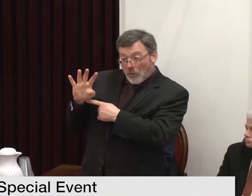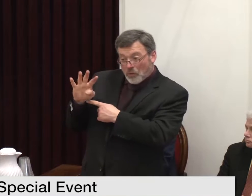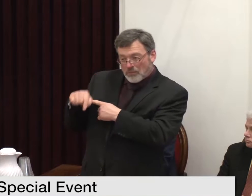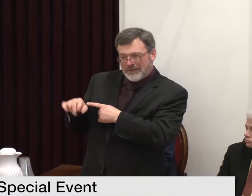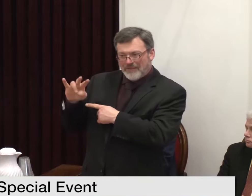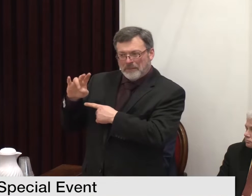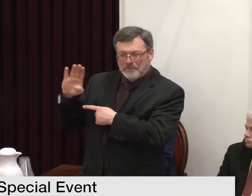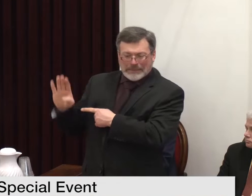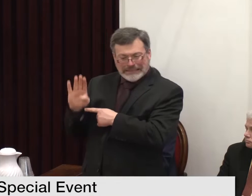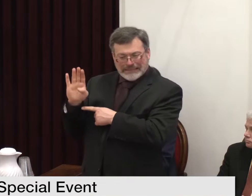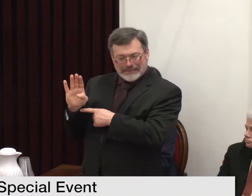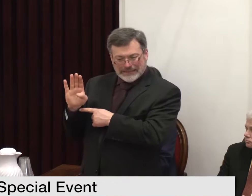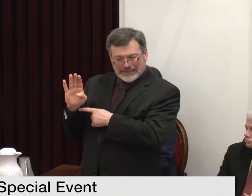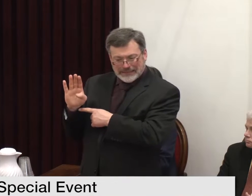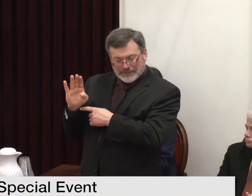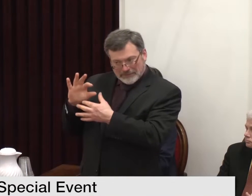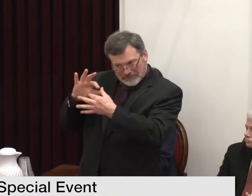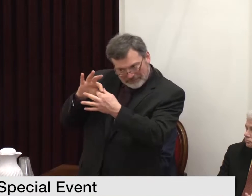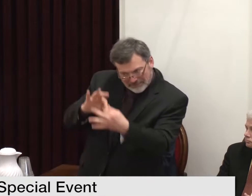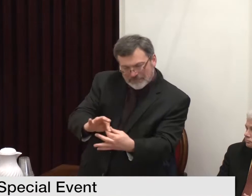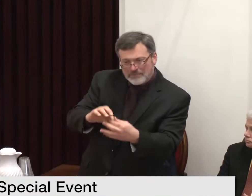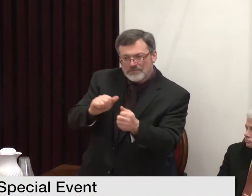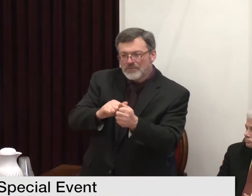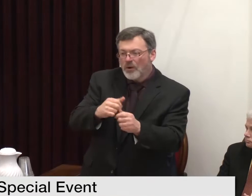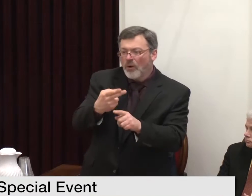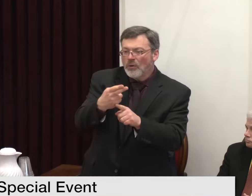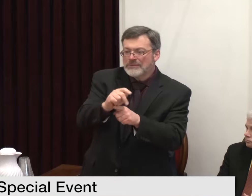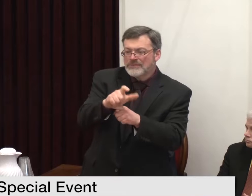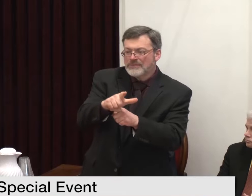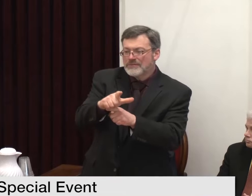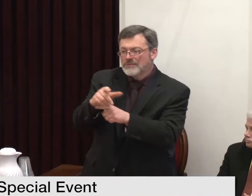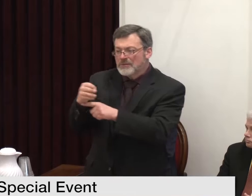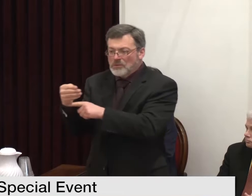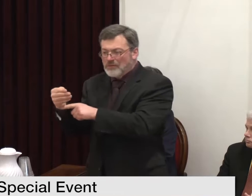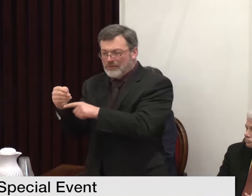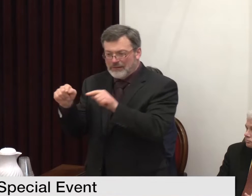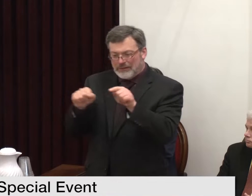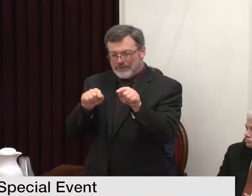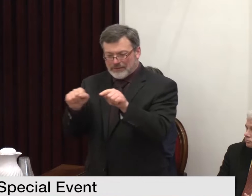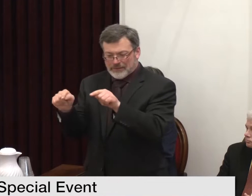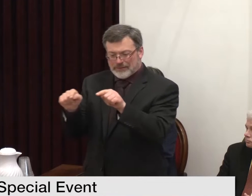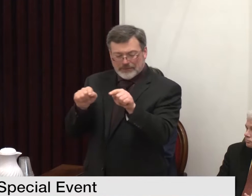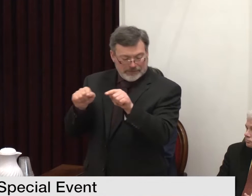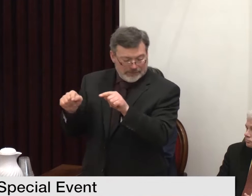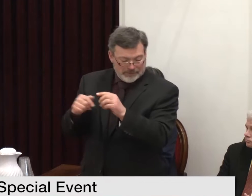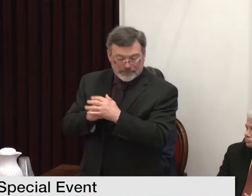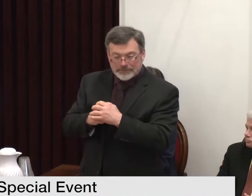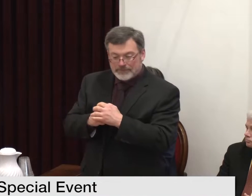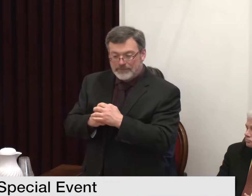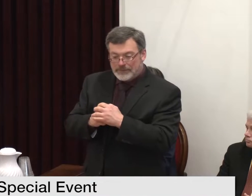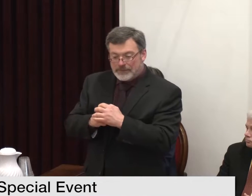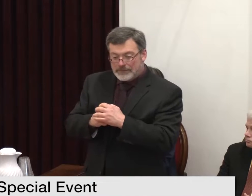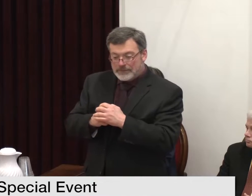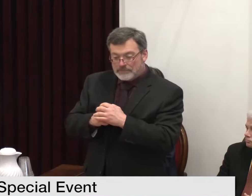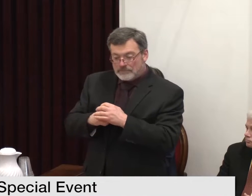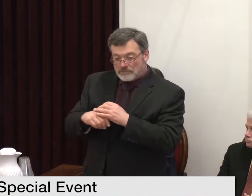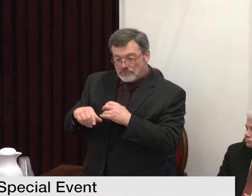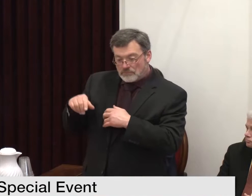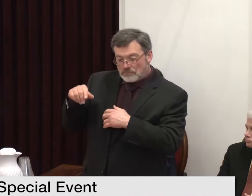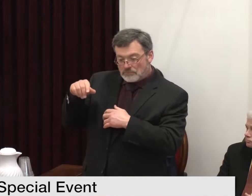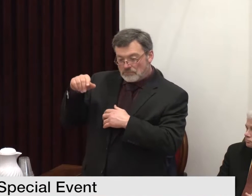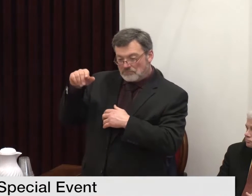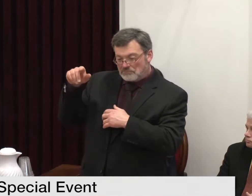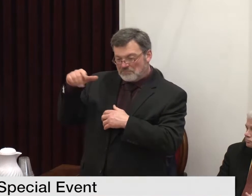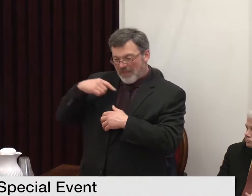existing hotel-motel program, around $23 million for last year's extra staffing, incentives,